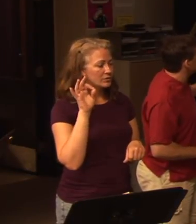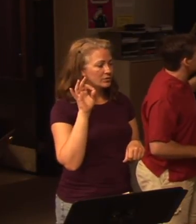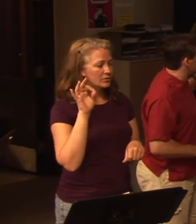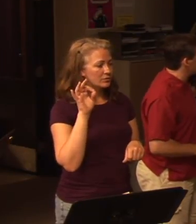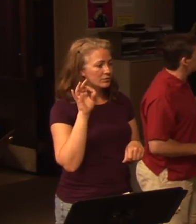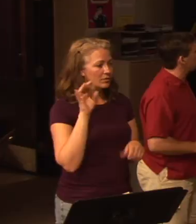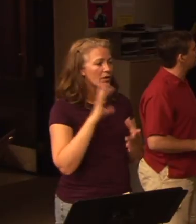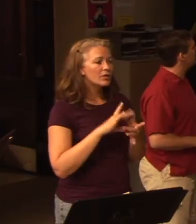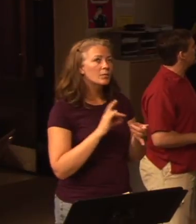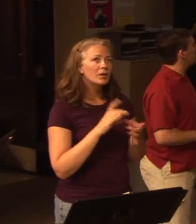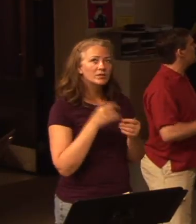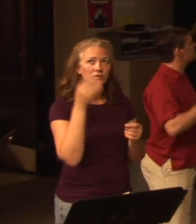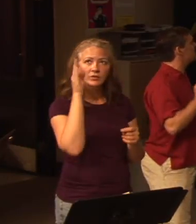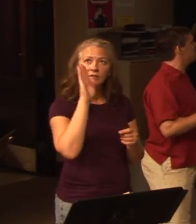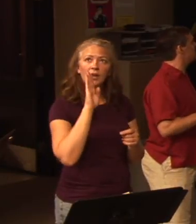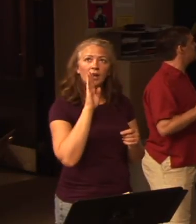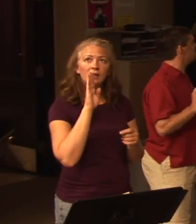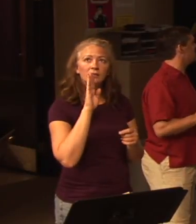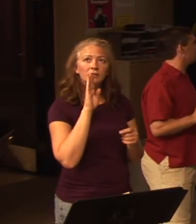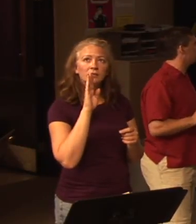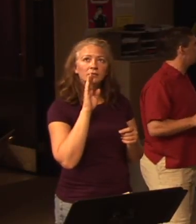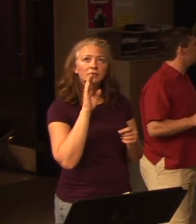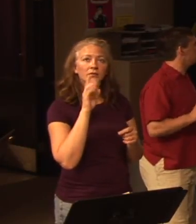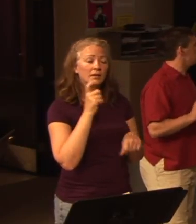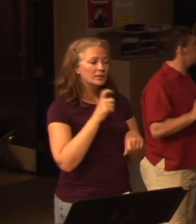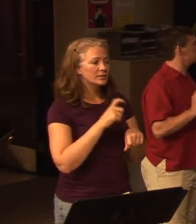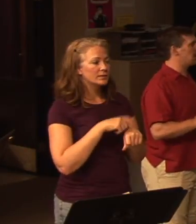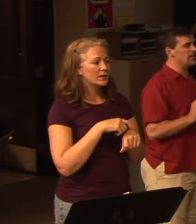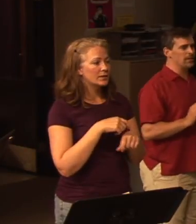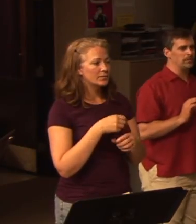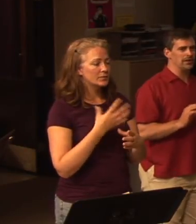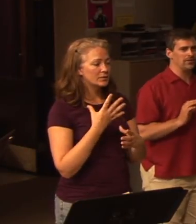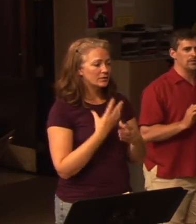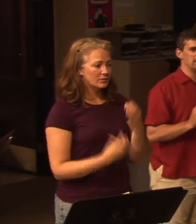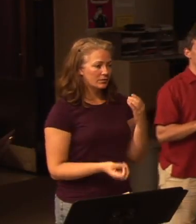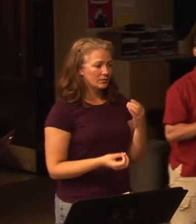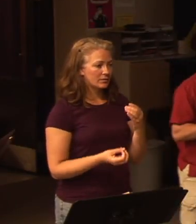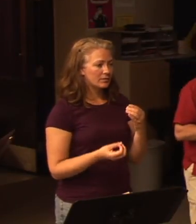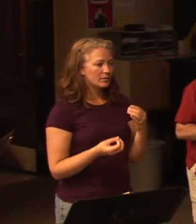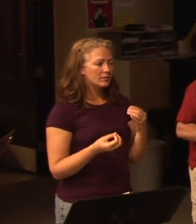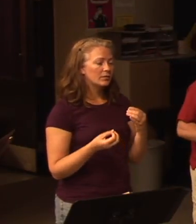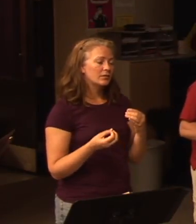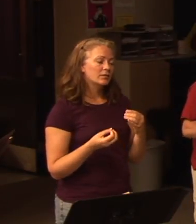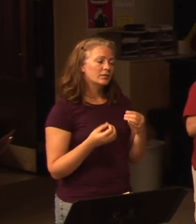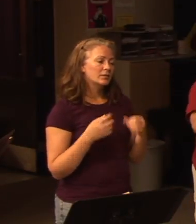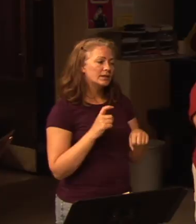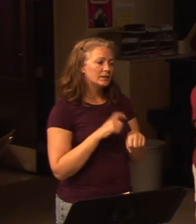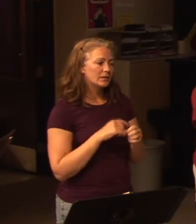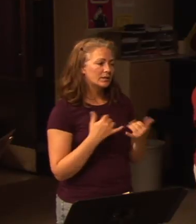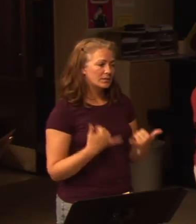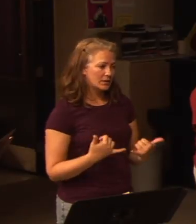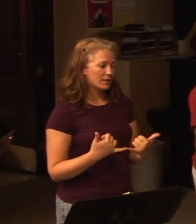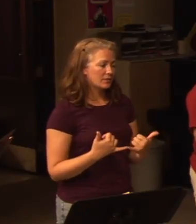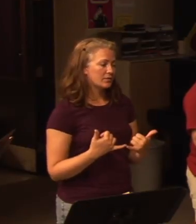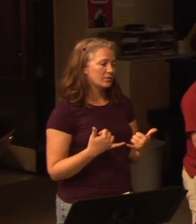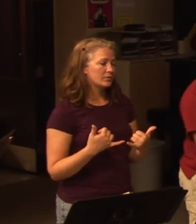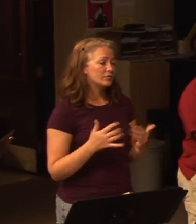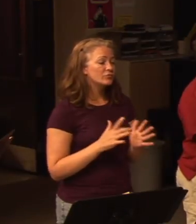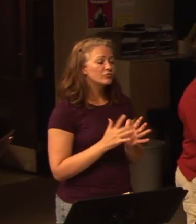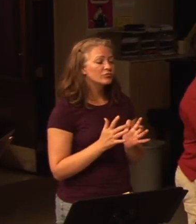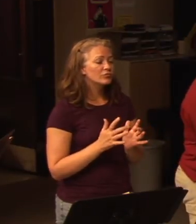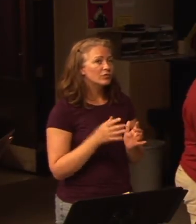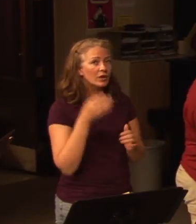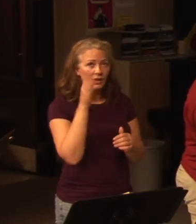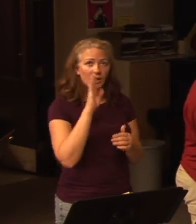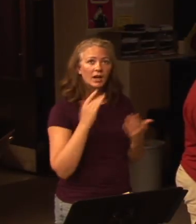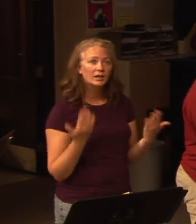this: time's up, God's kingdom is here. Change your life and believe the message. The central message of Jesus is about